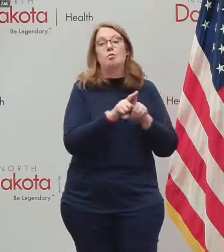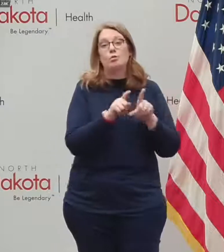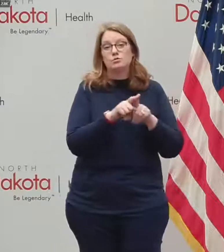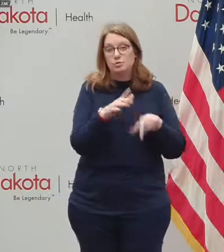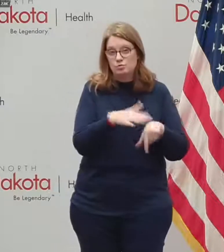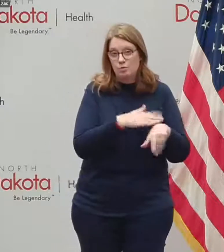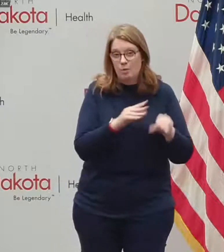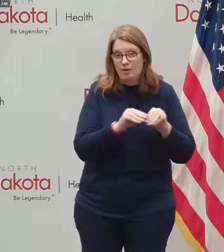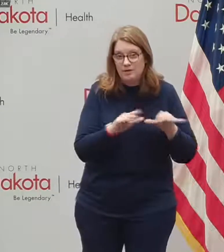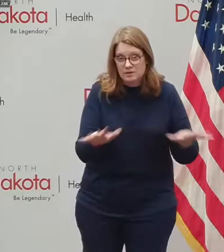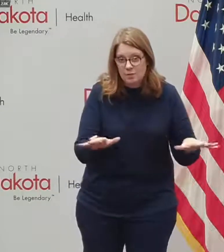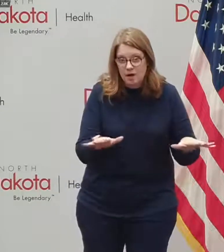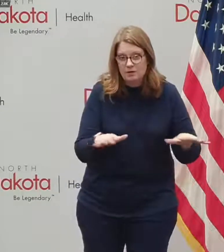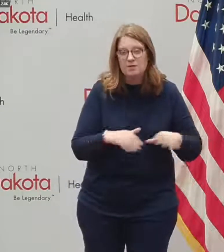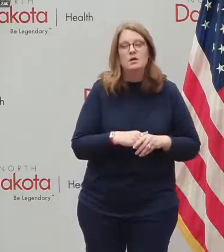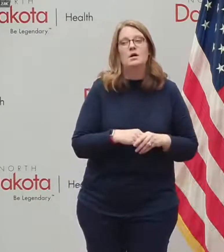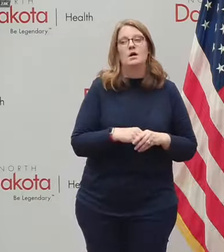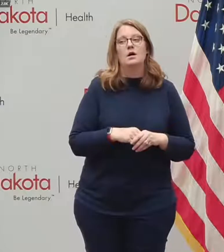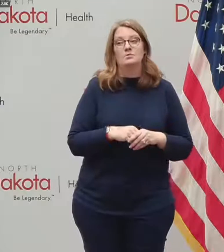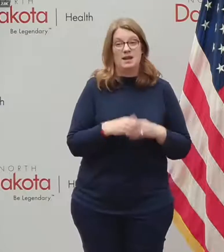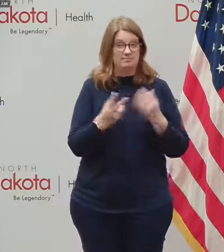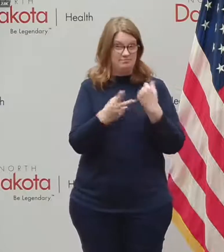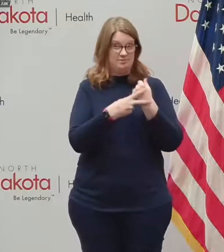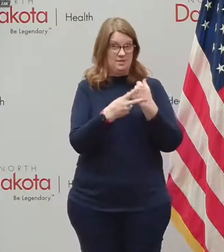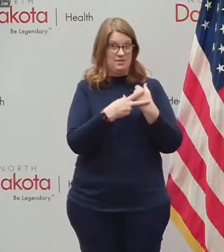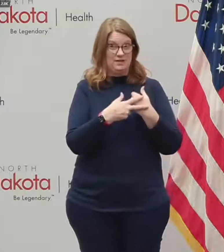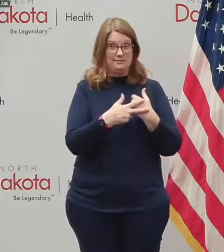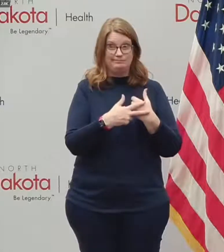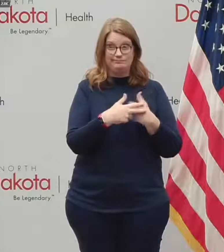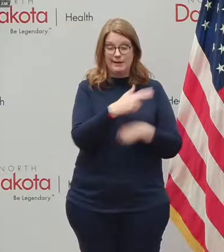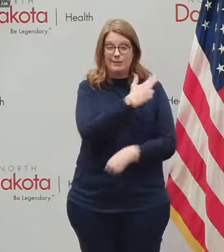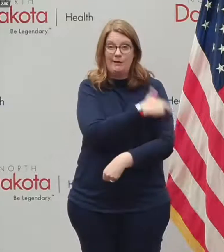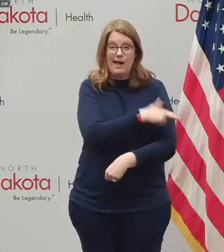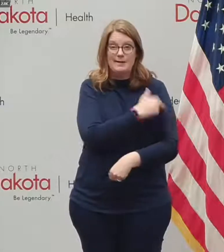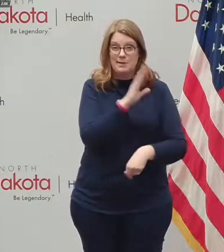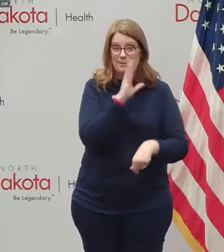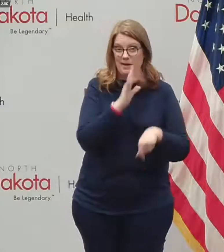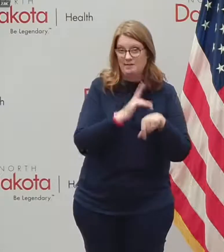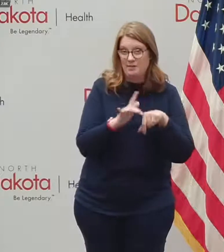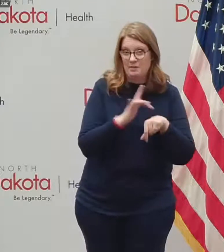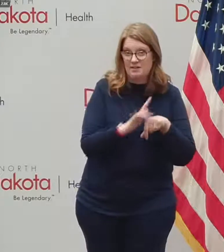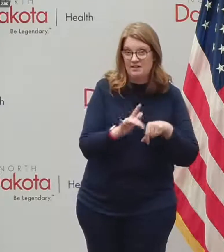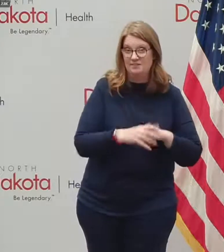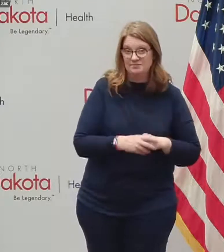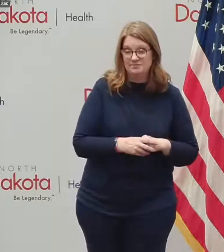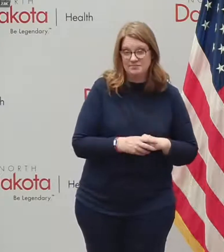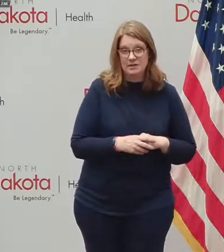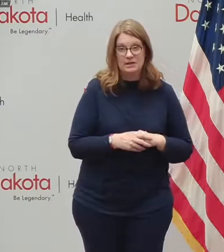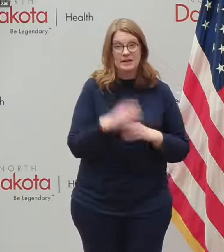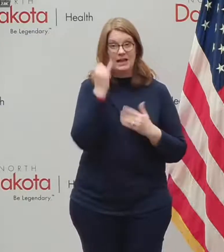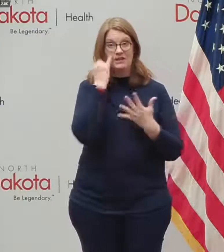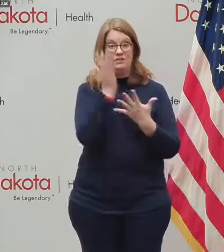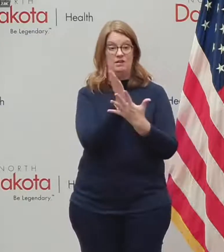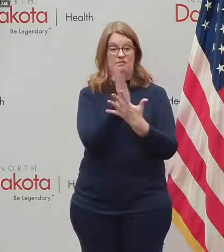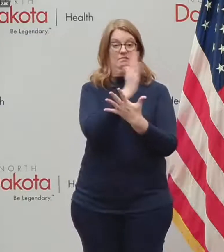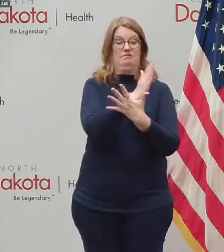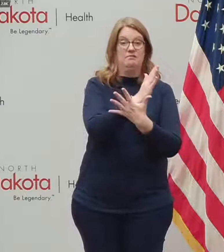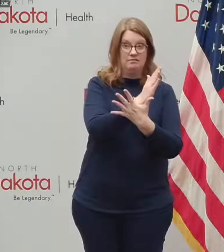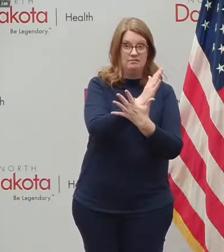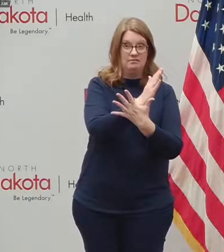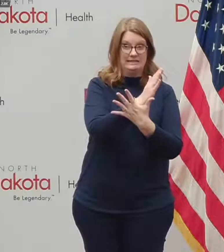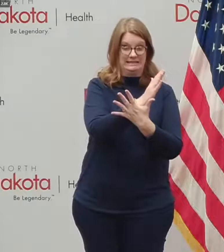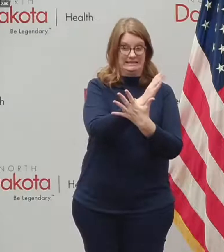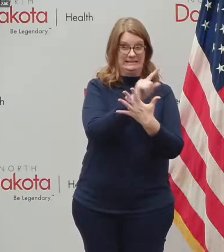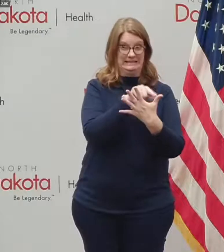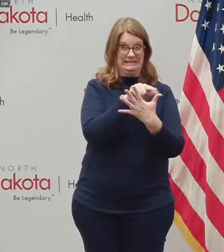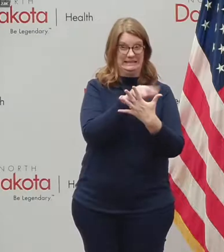and preserving the hospital capacity. So that's where we're going. If we move to the critical, the fifth stage